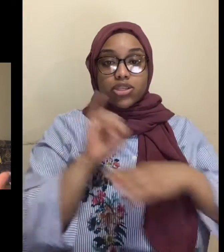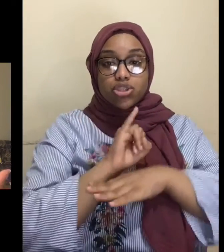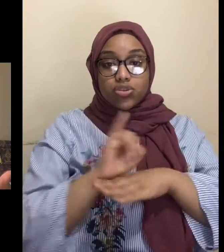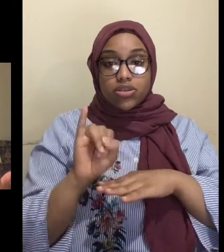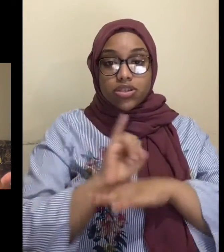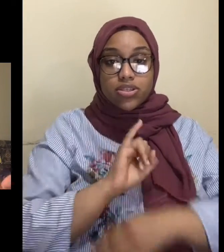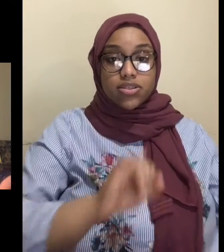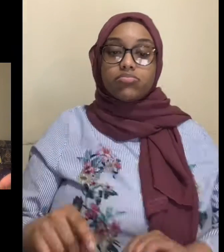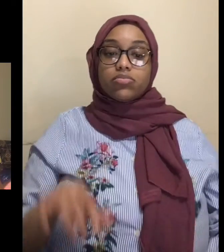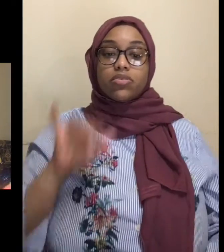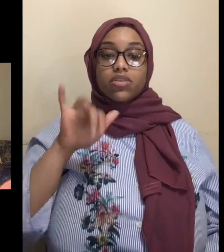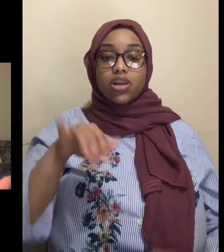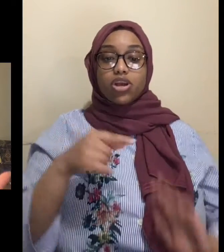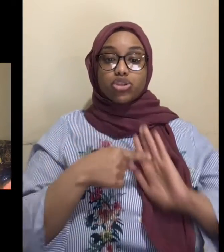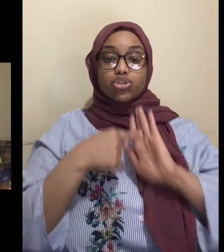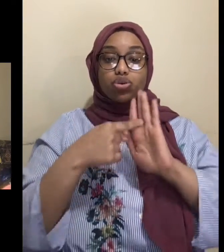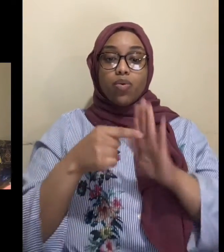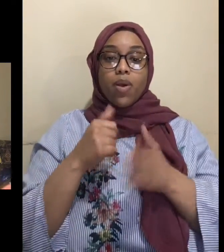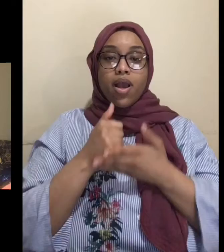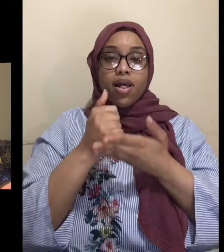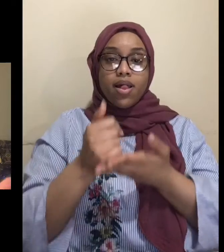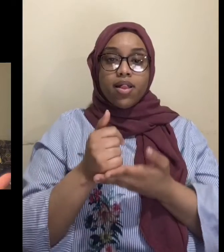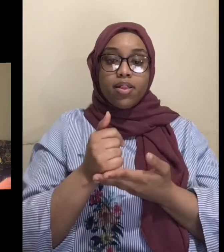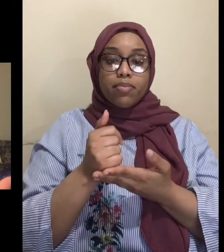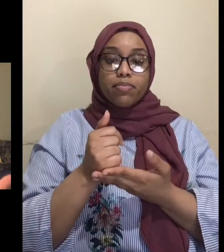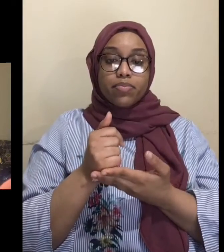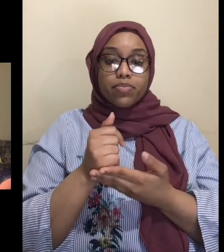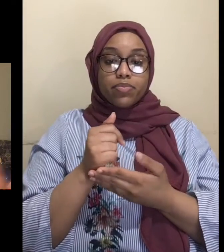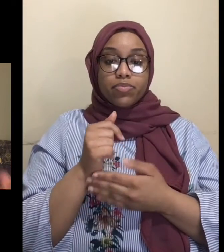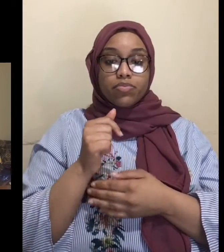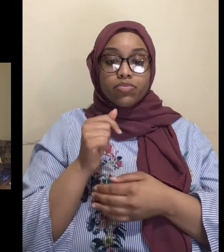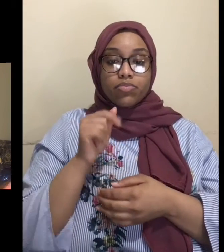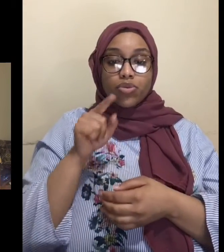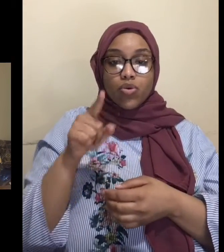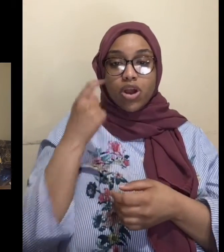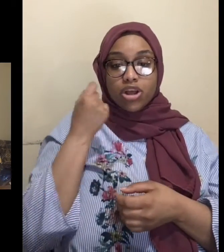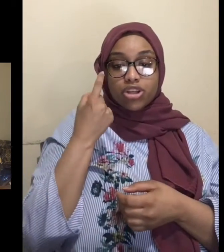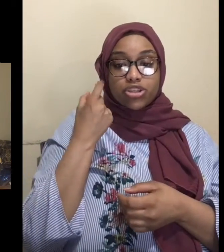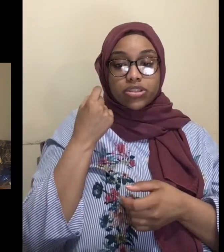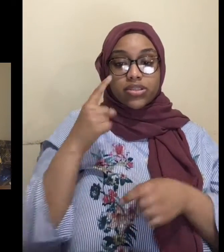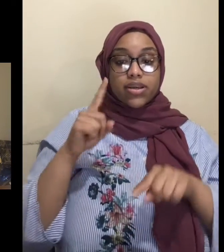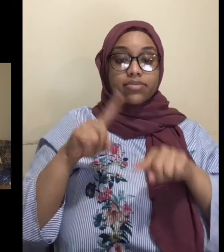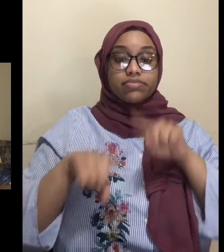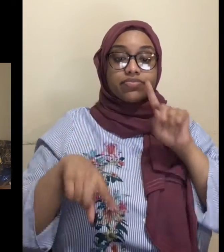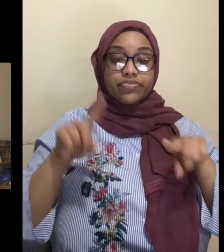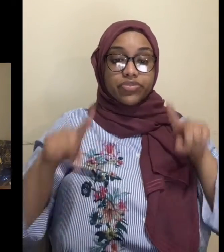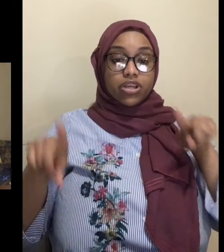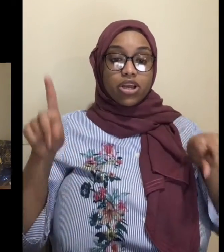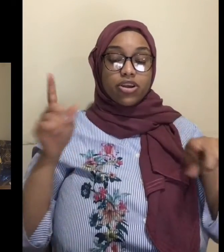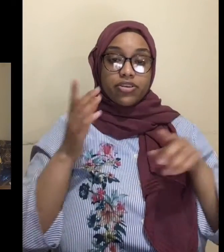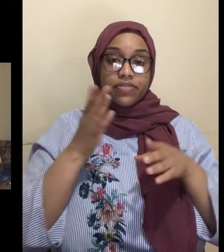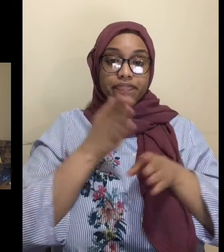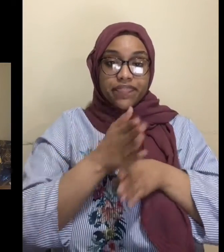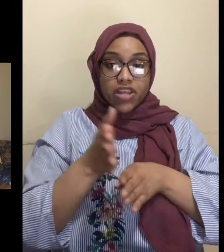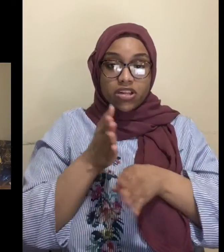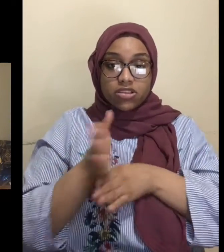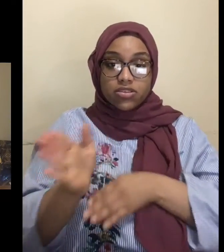critically rethink the consequences of what they call the